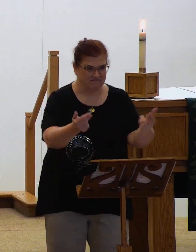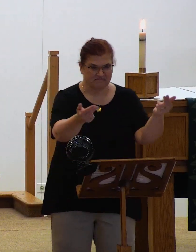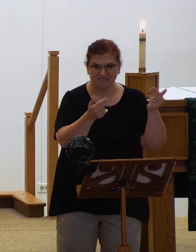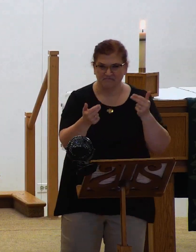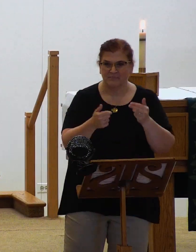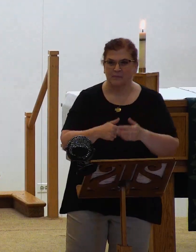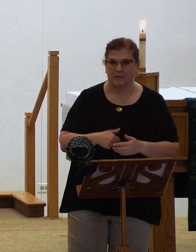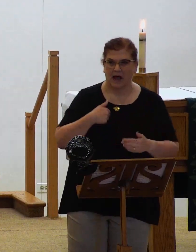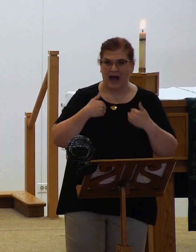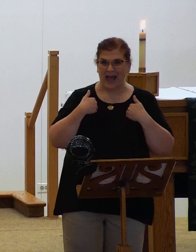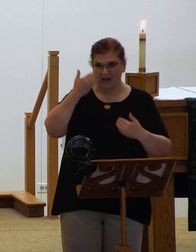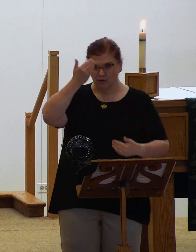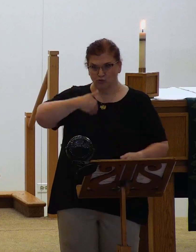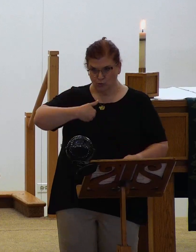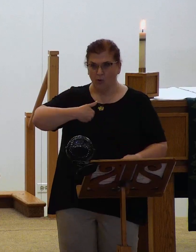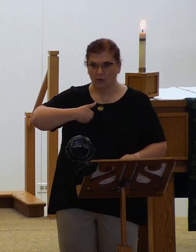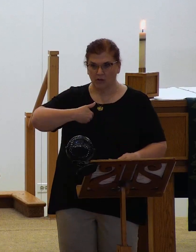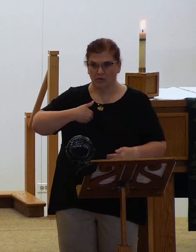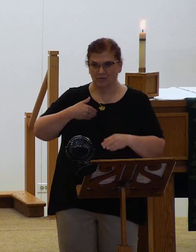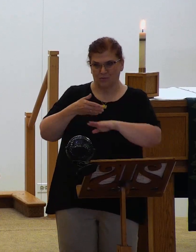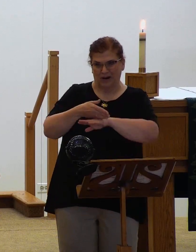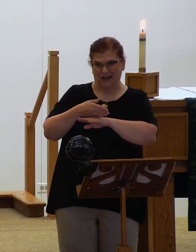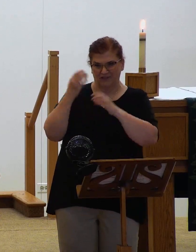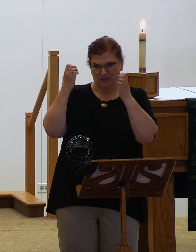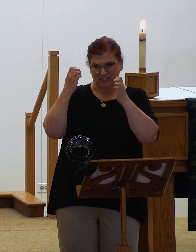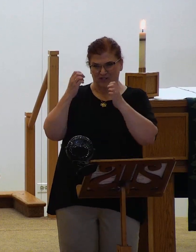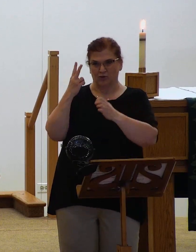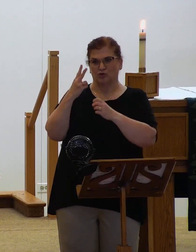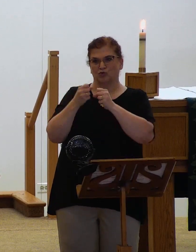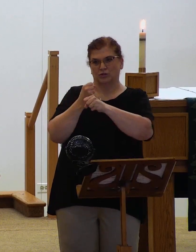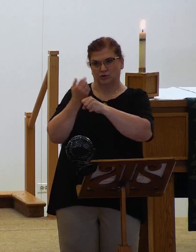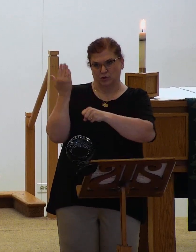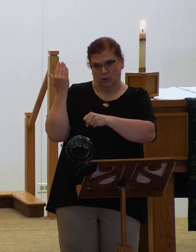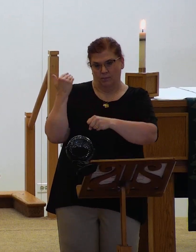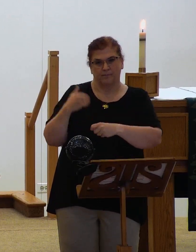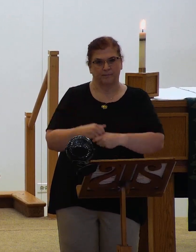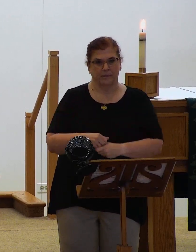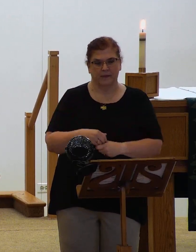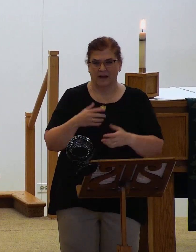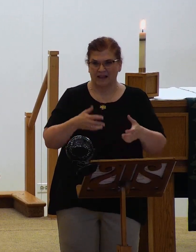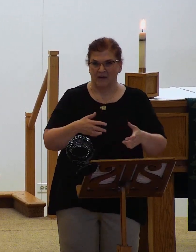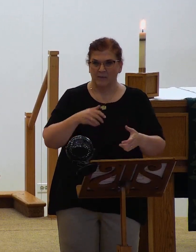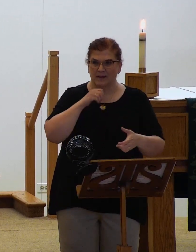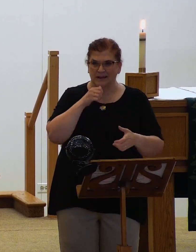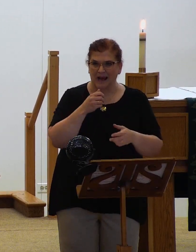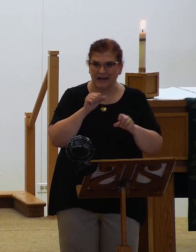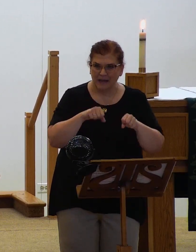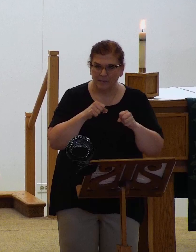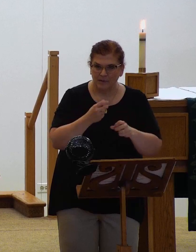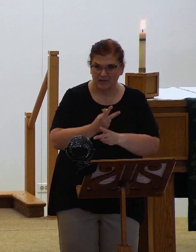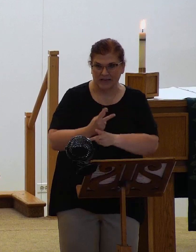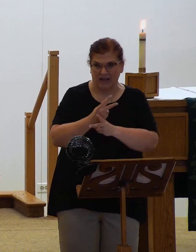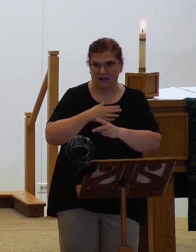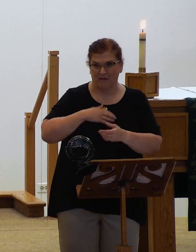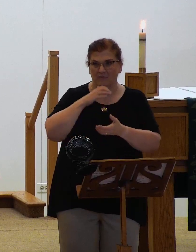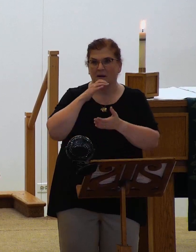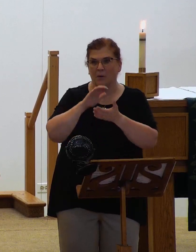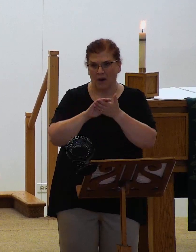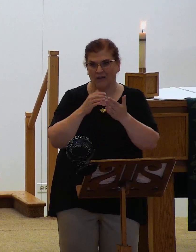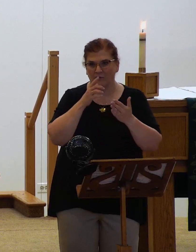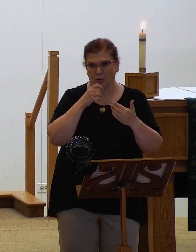I had a stroke right after Easter 2 years ago, and that left me unable to care for my wife, who suffers from